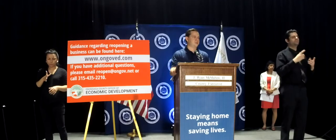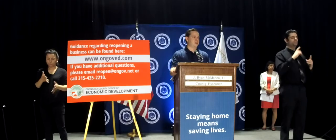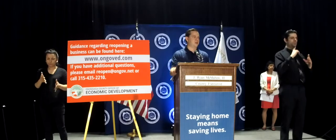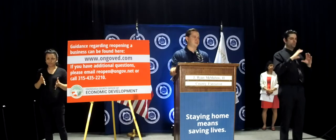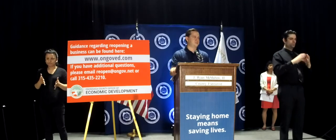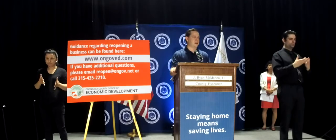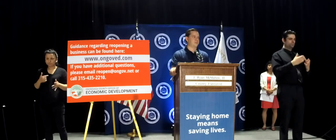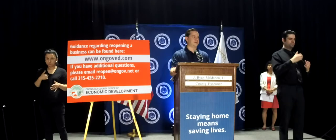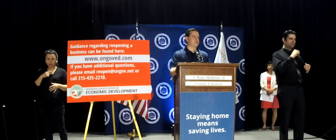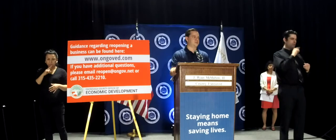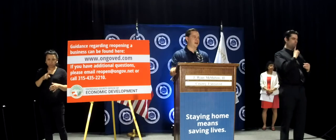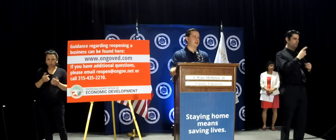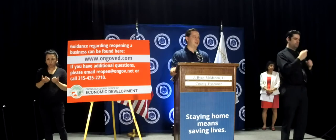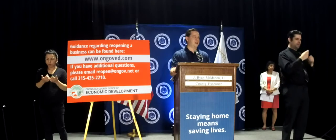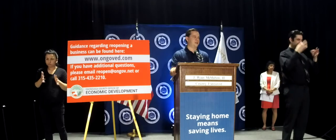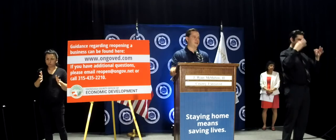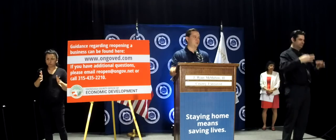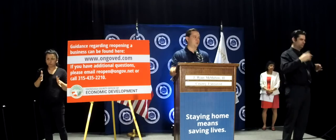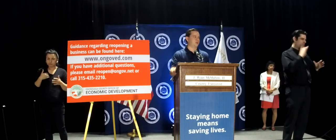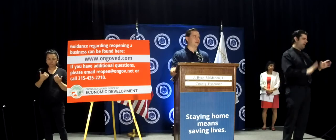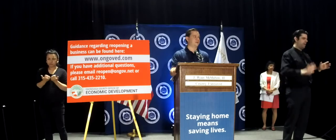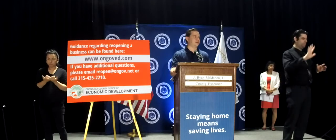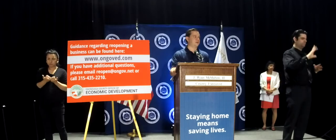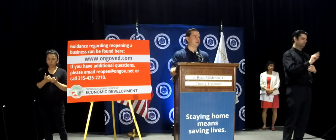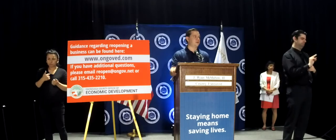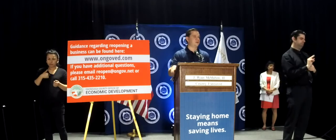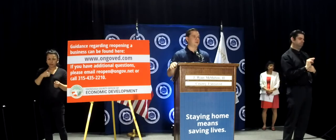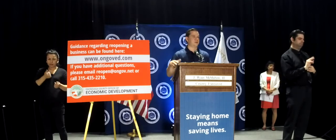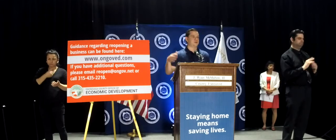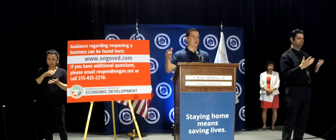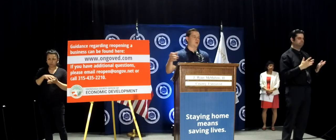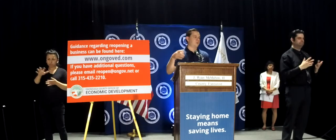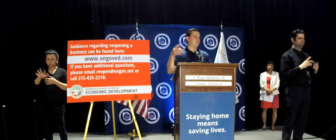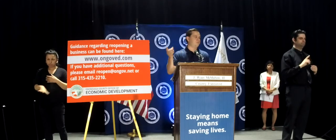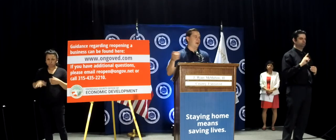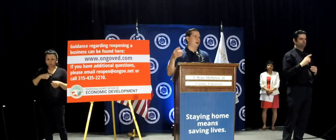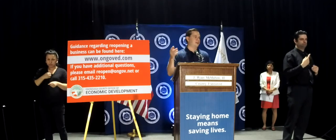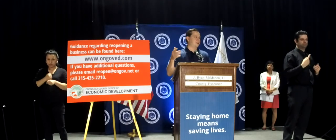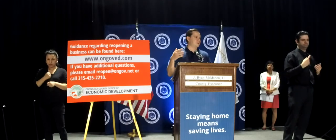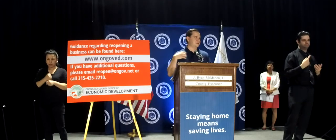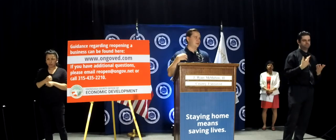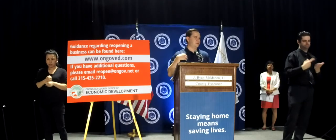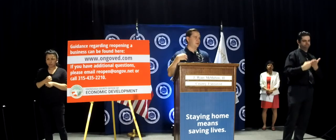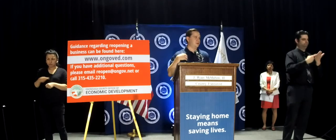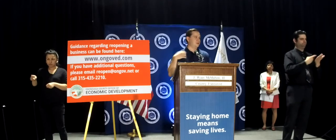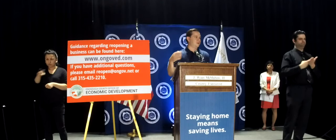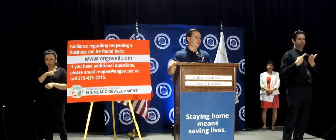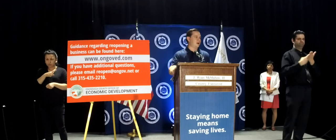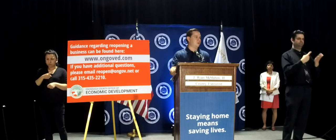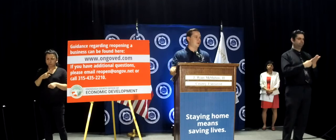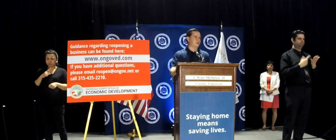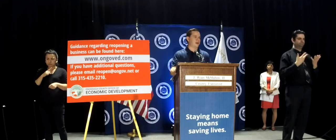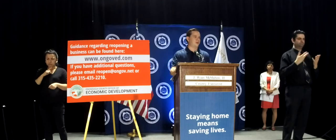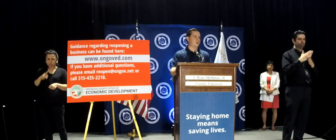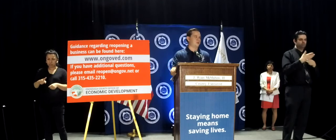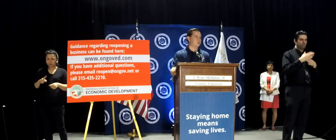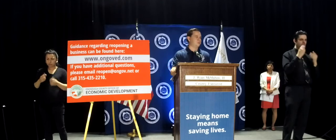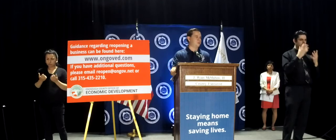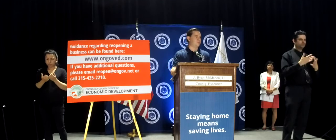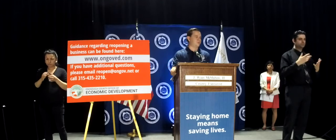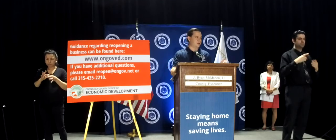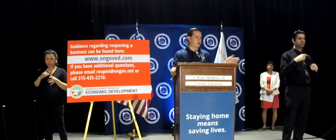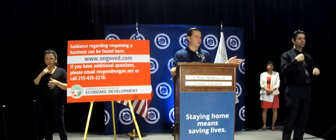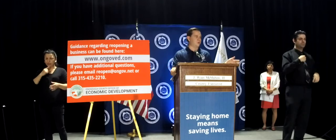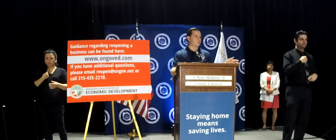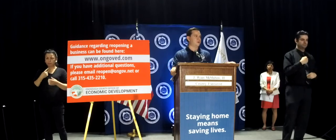Nobody's going to tell us how to make decisions in Onondaga County. That's what we're elected to do. So there's no body that's going to tell me how to run the county when